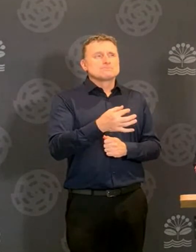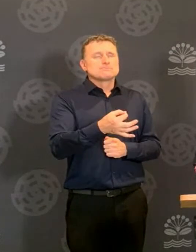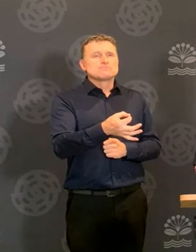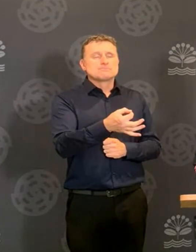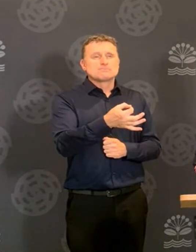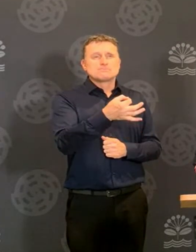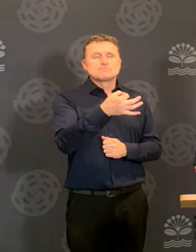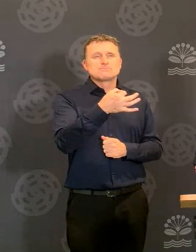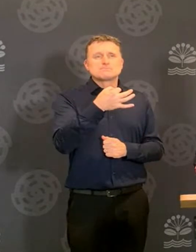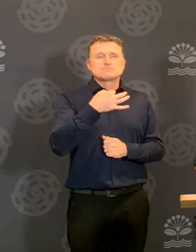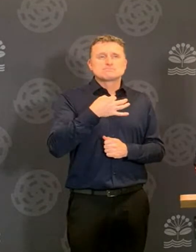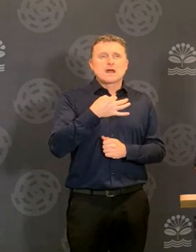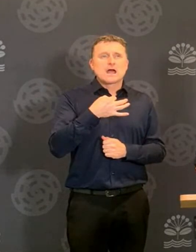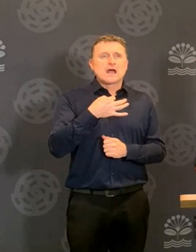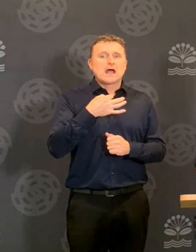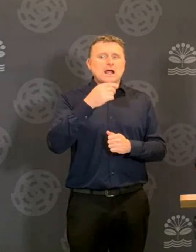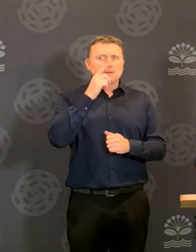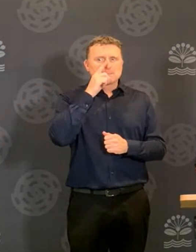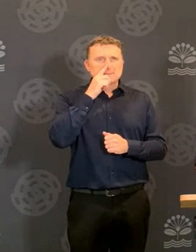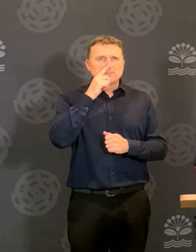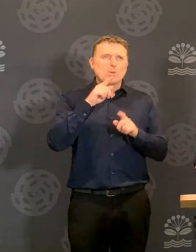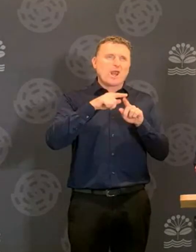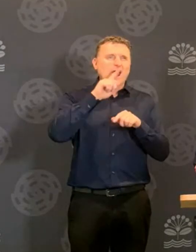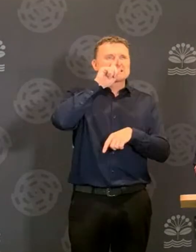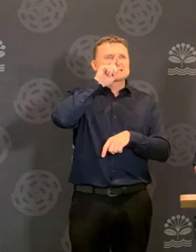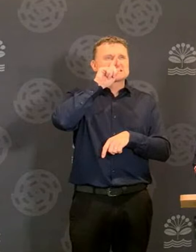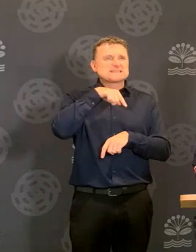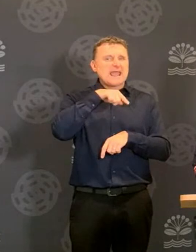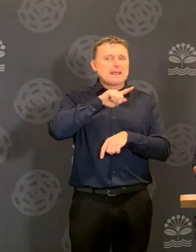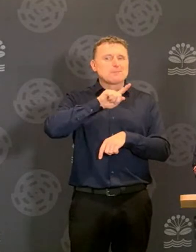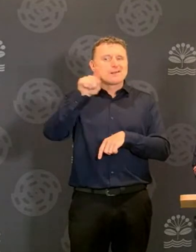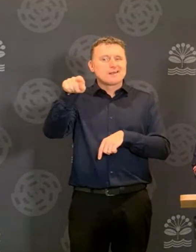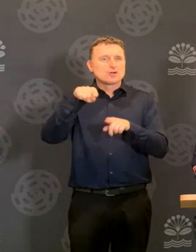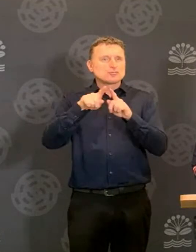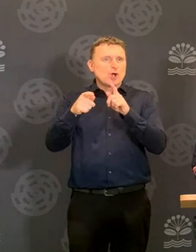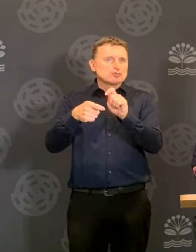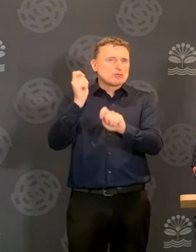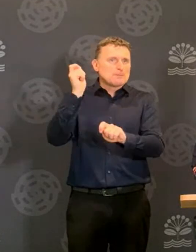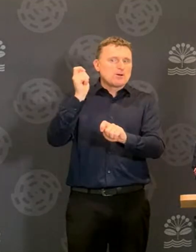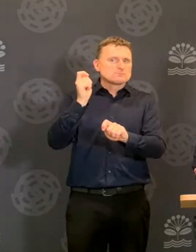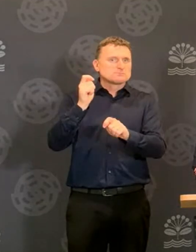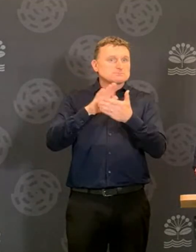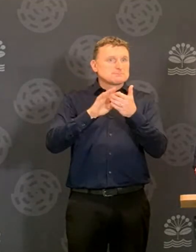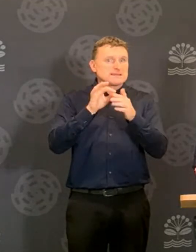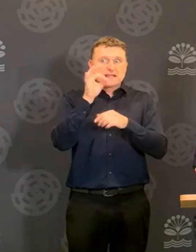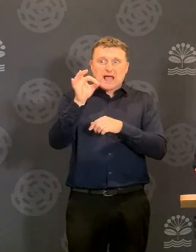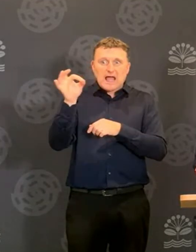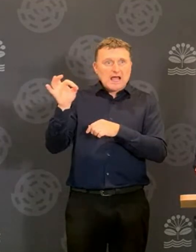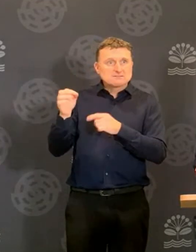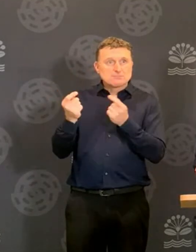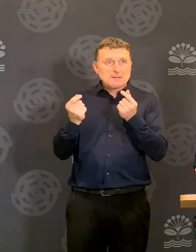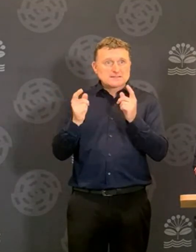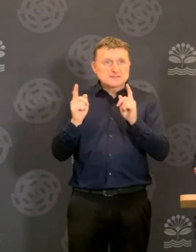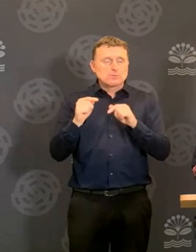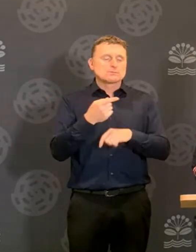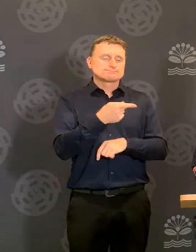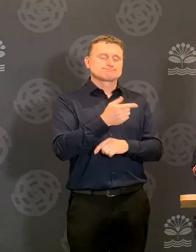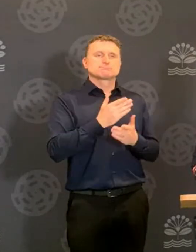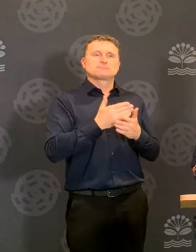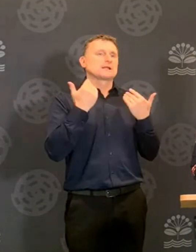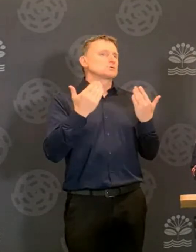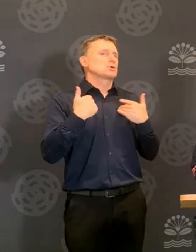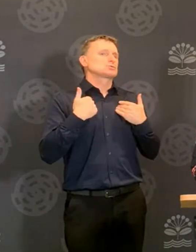people requesting payment or people giving payment? I'm not aware of. How to your attention, I suppose. Yeah, I'm not aware of the specific details,